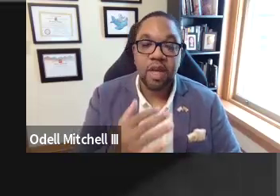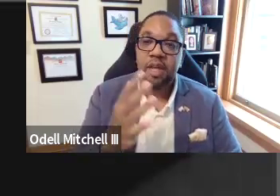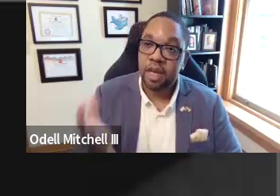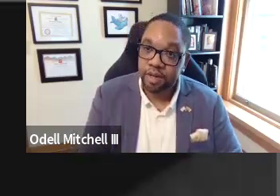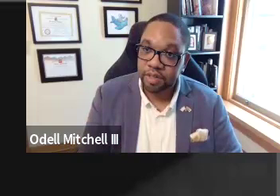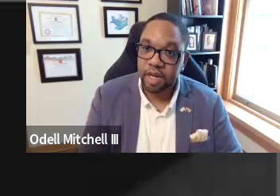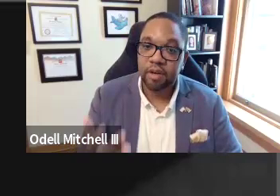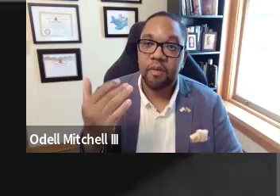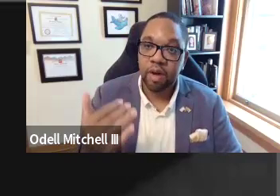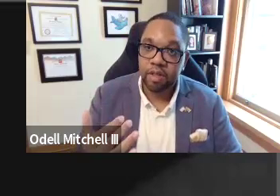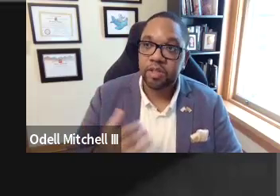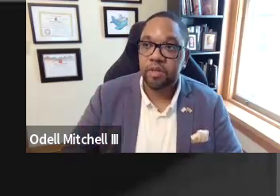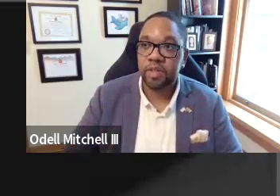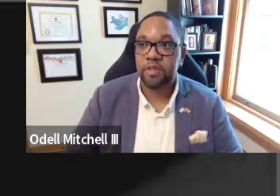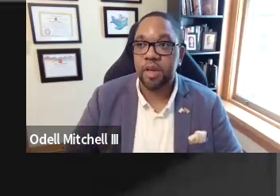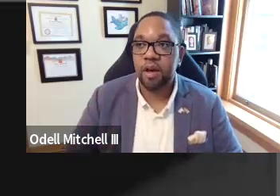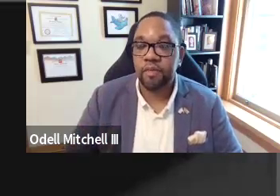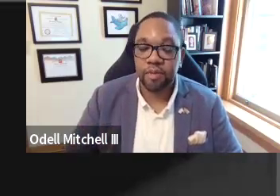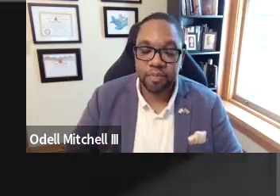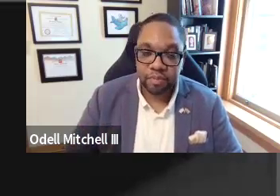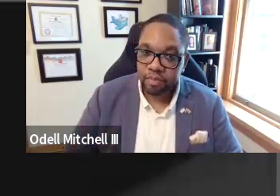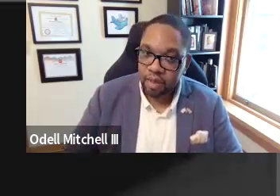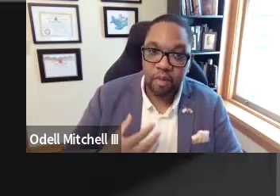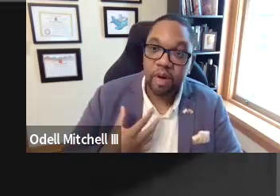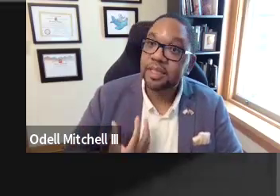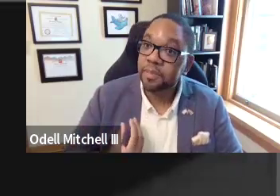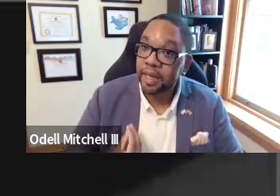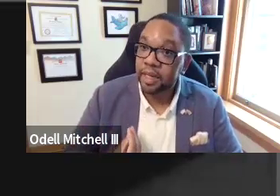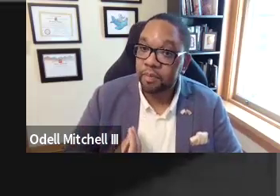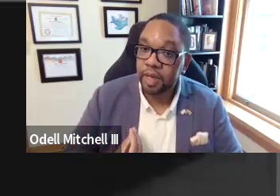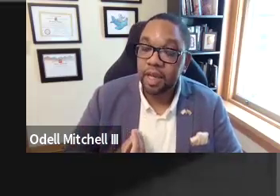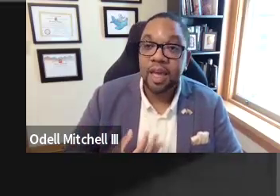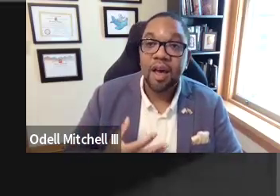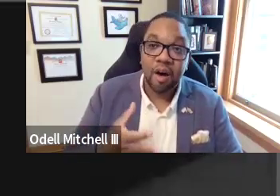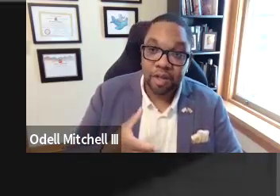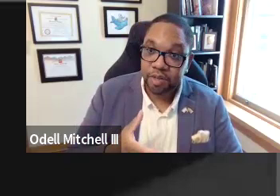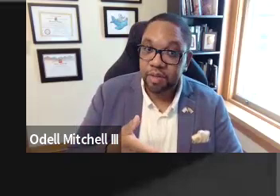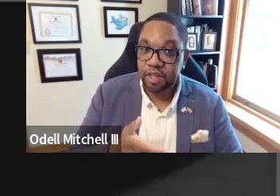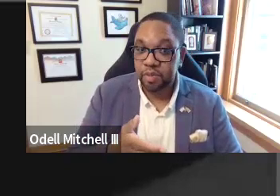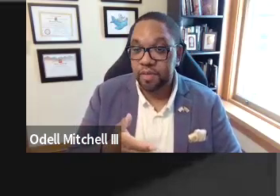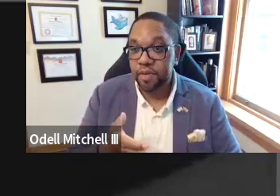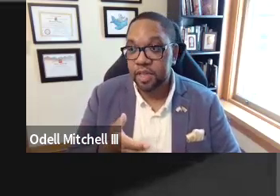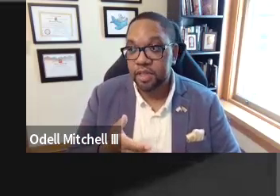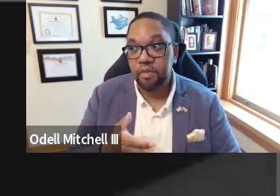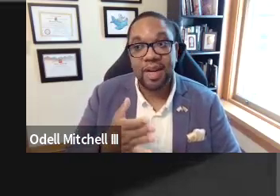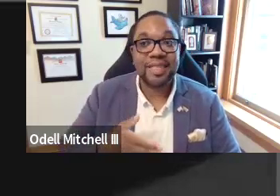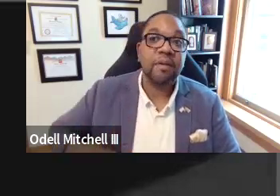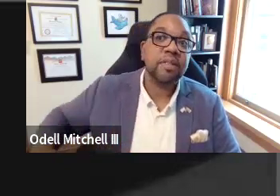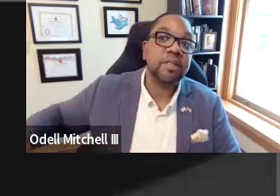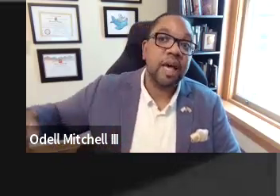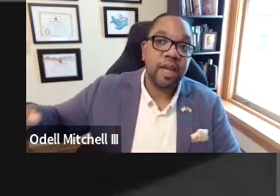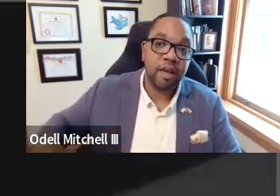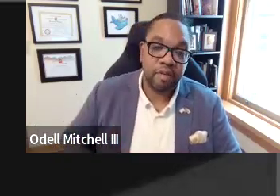for to understand, okay, what are the services being offered and what is expected of me? Also, this will give you a sense of what